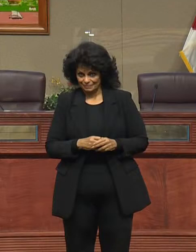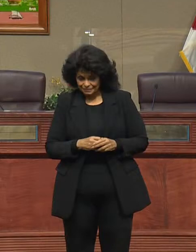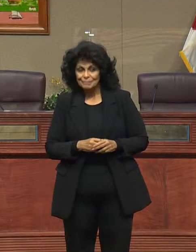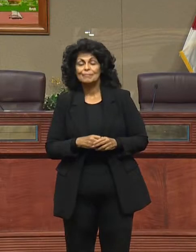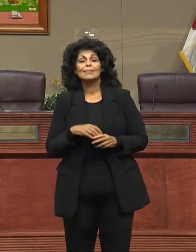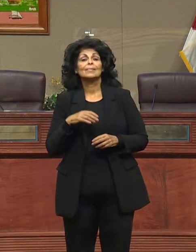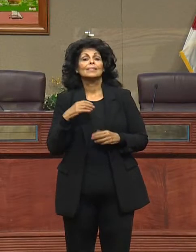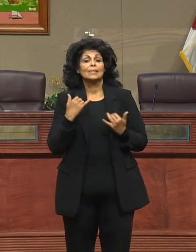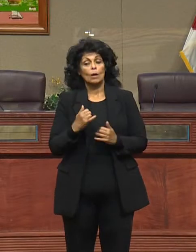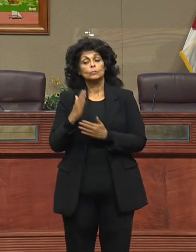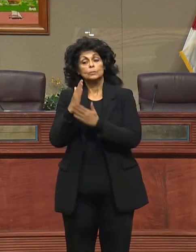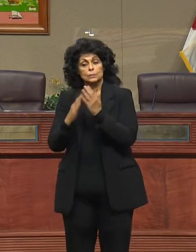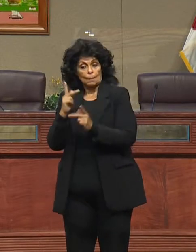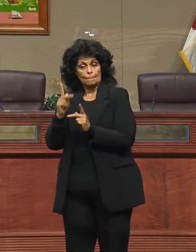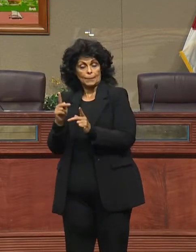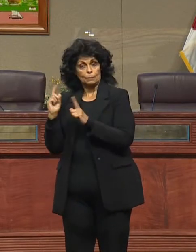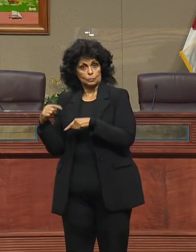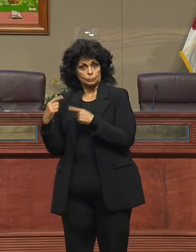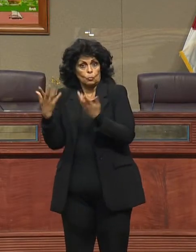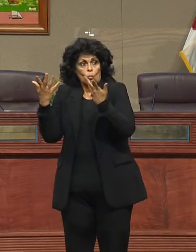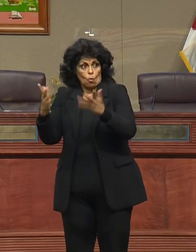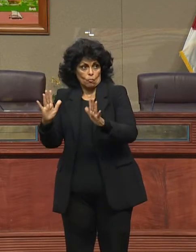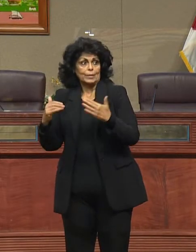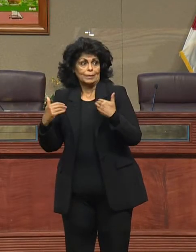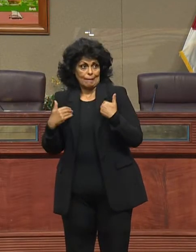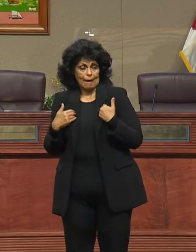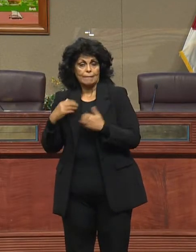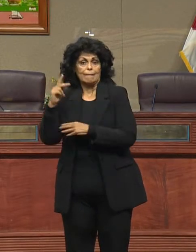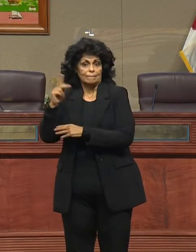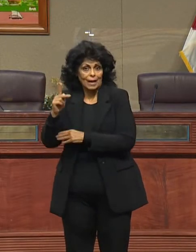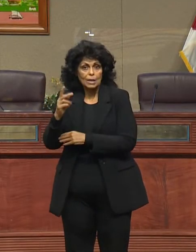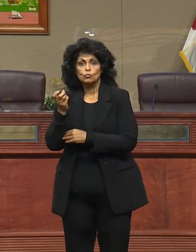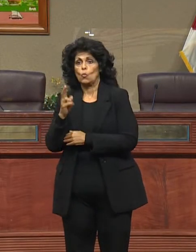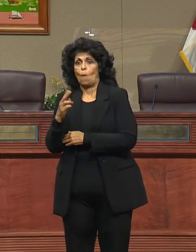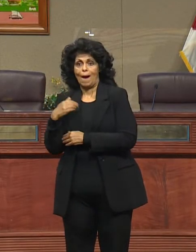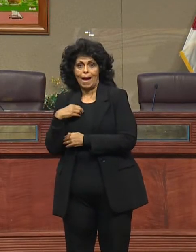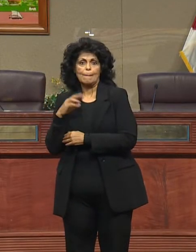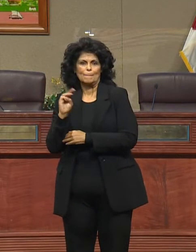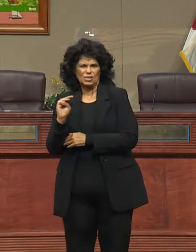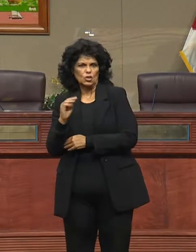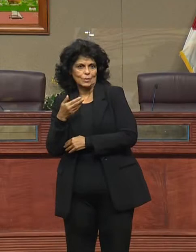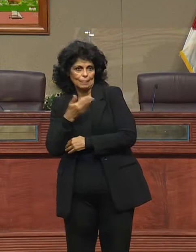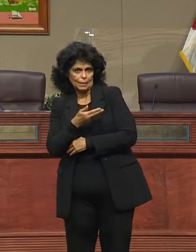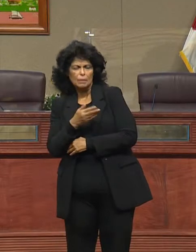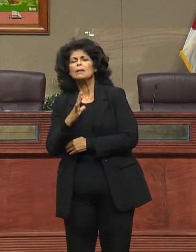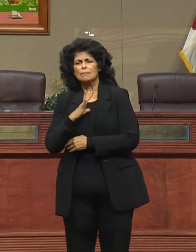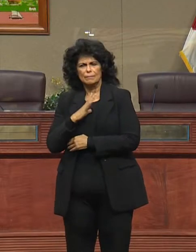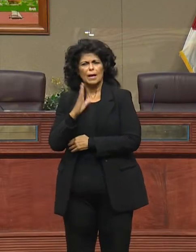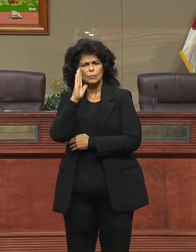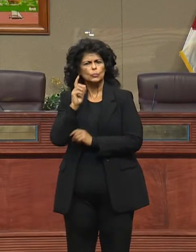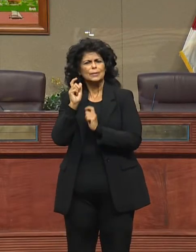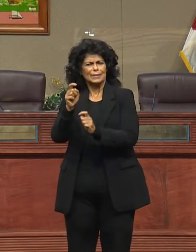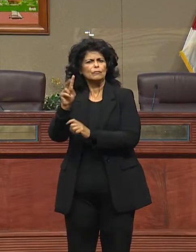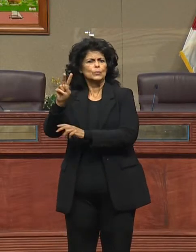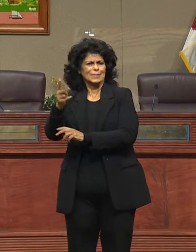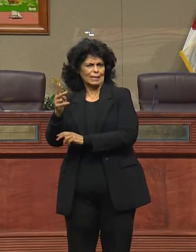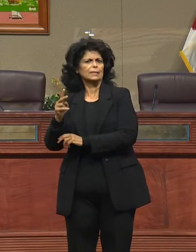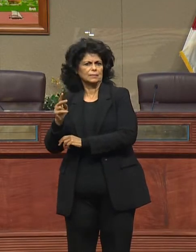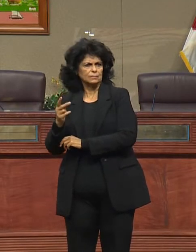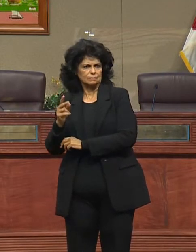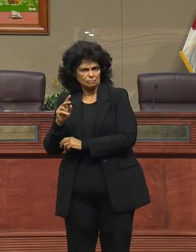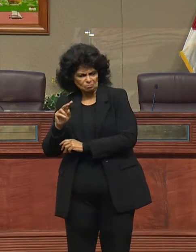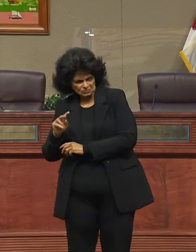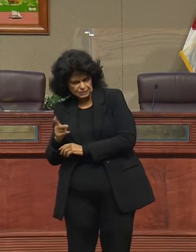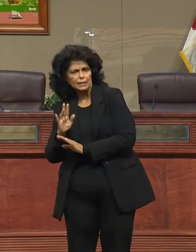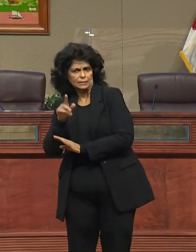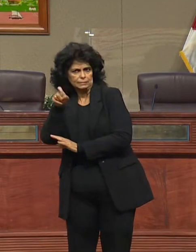2nd dose of Pfizer or Moderna if your 1st dose was at that site. But going forward, they're only going to be